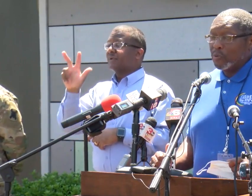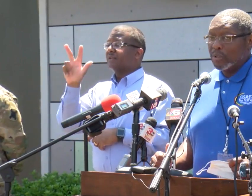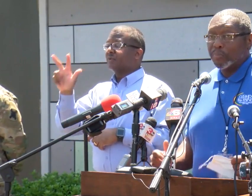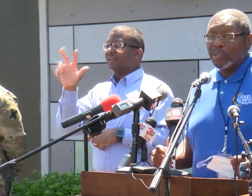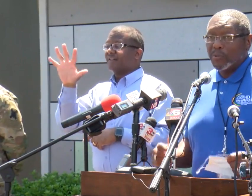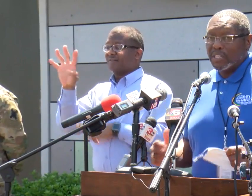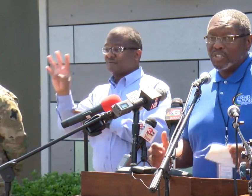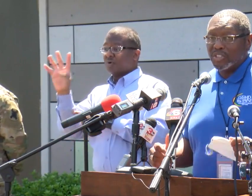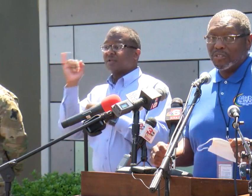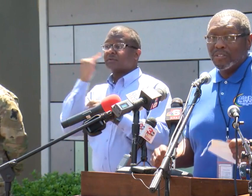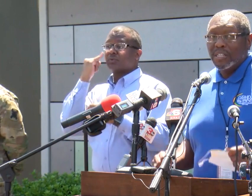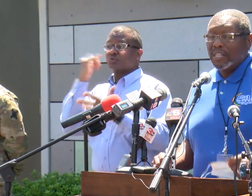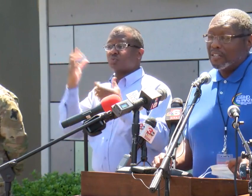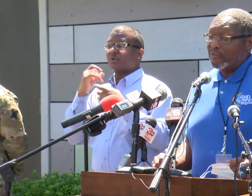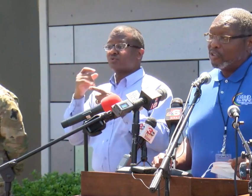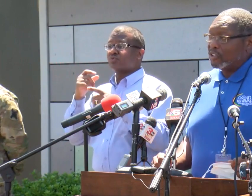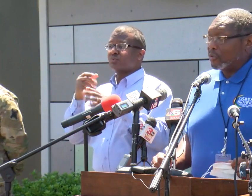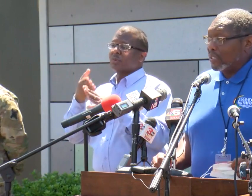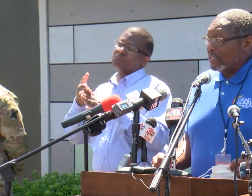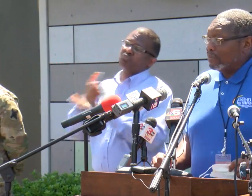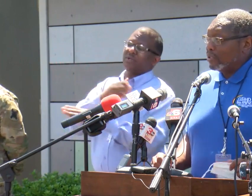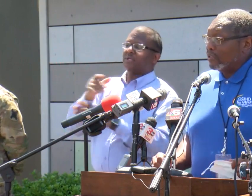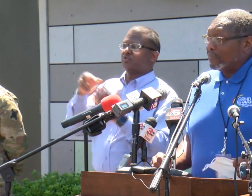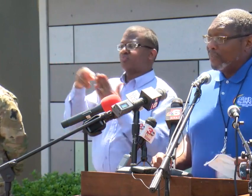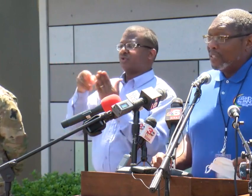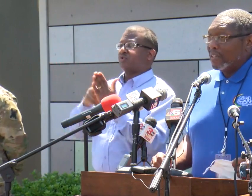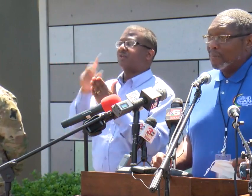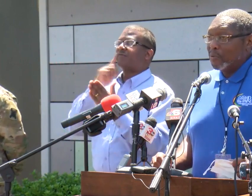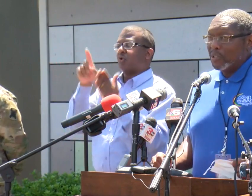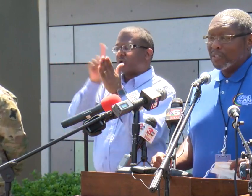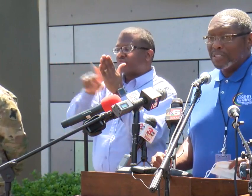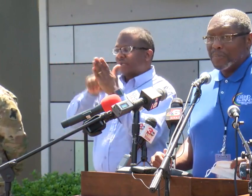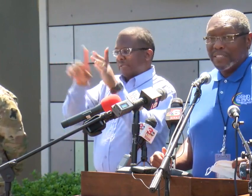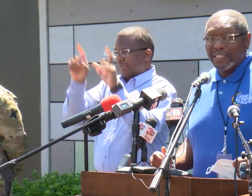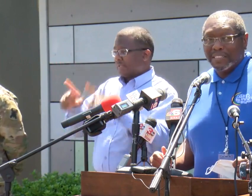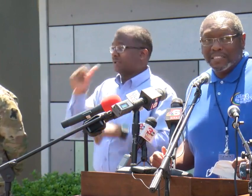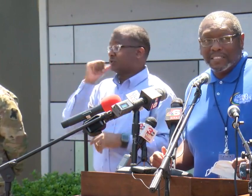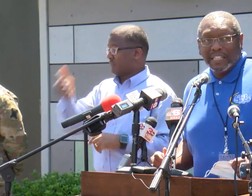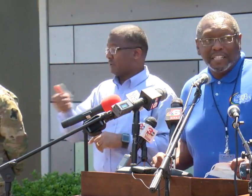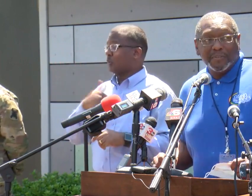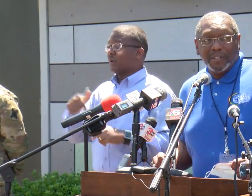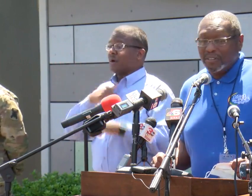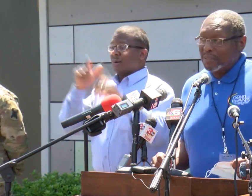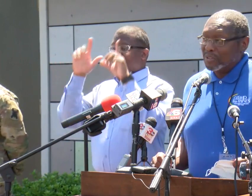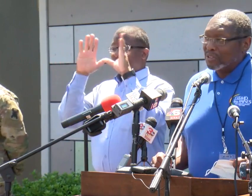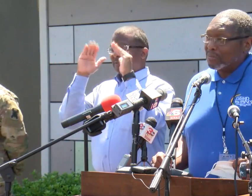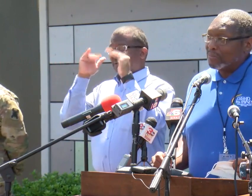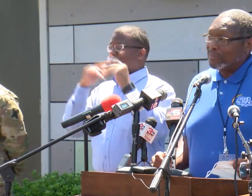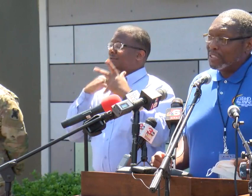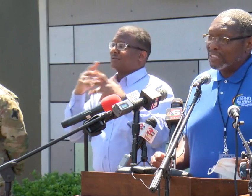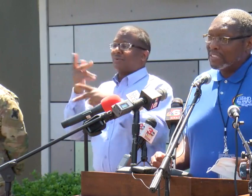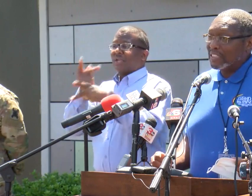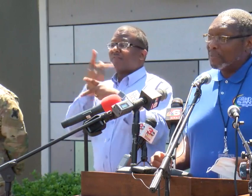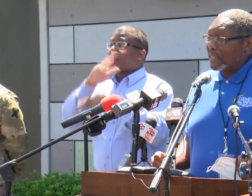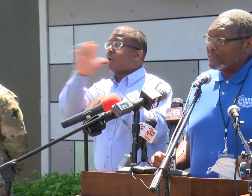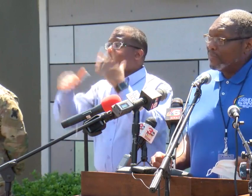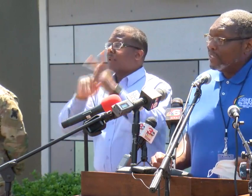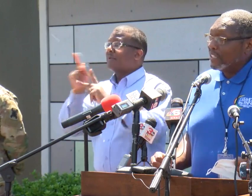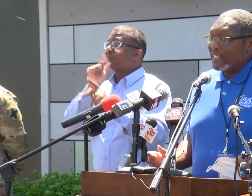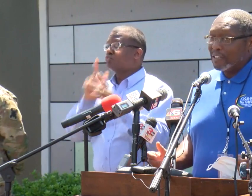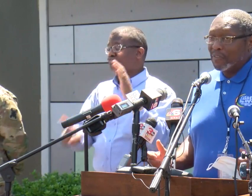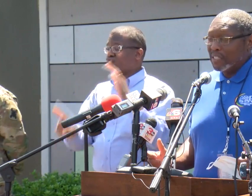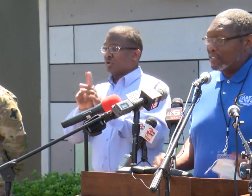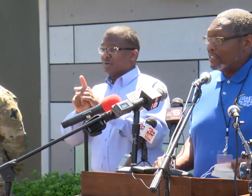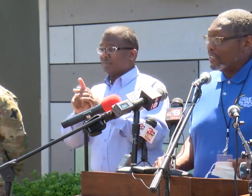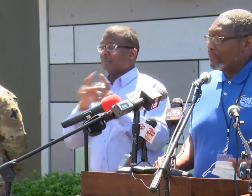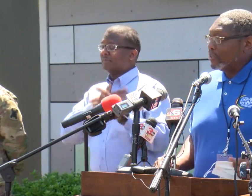227-3354 if you want to pre-register for the screening tomorrow. But we are expecting to take care of all comers. So please come out